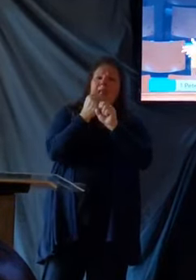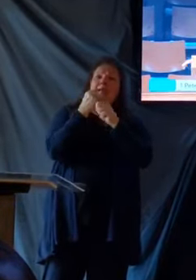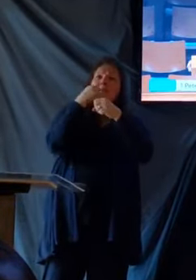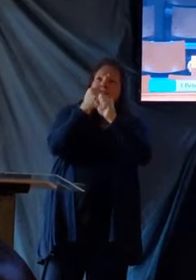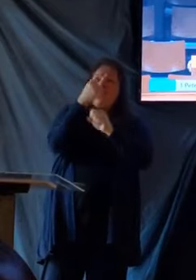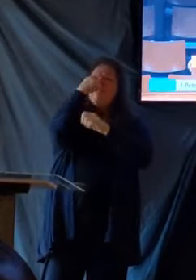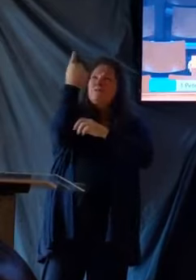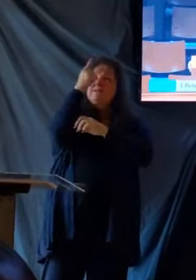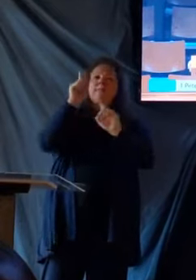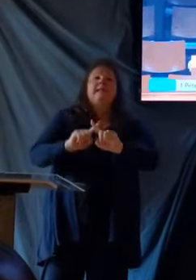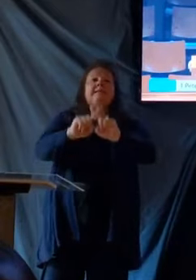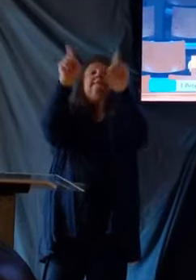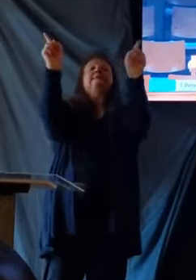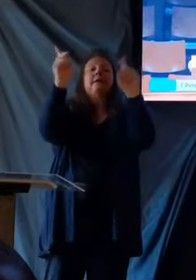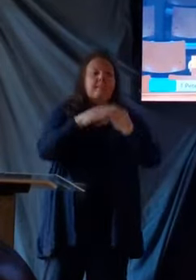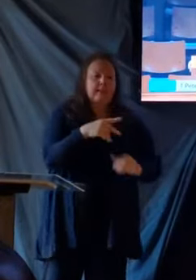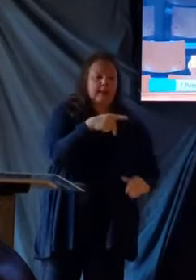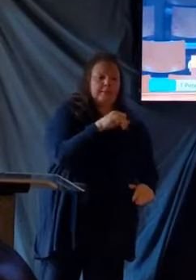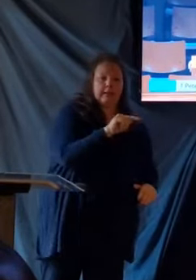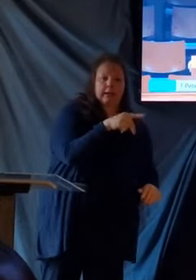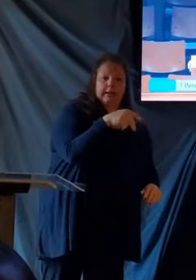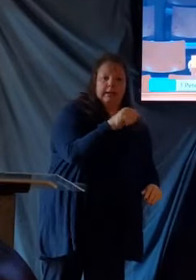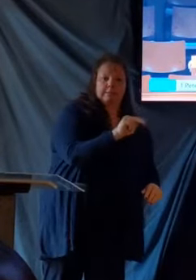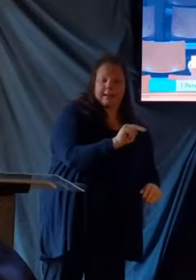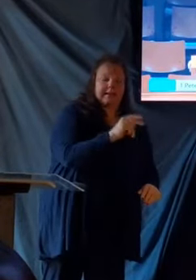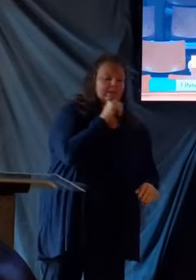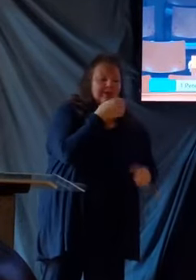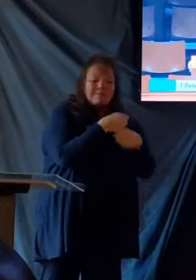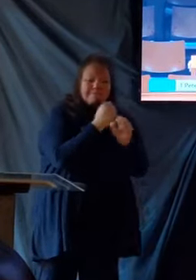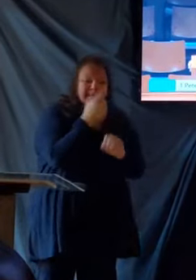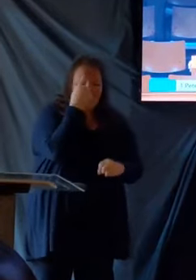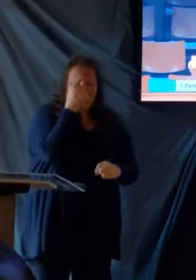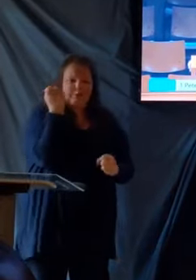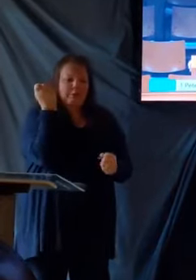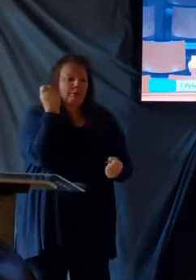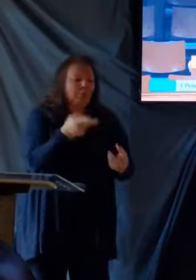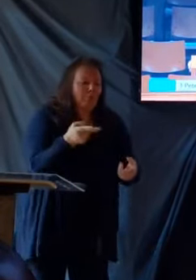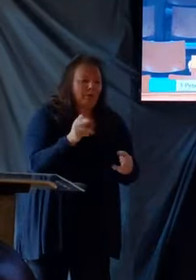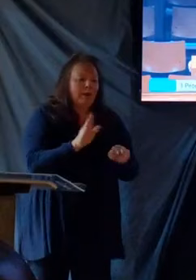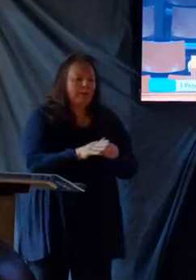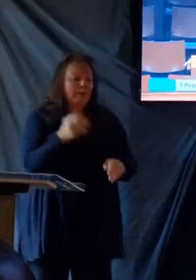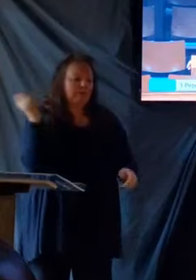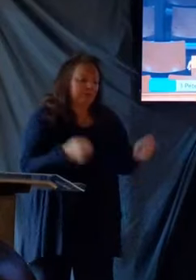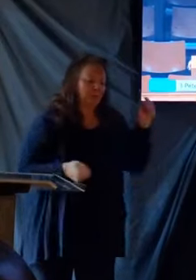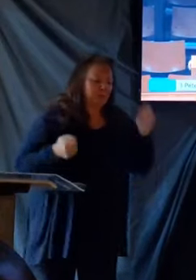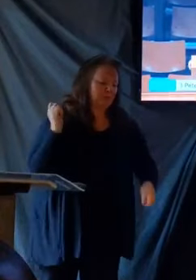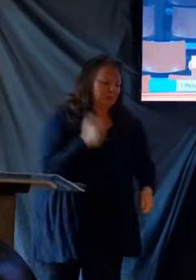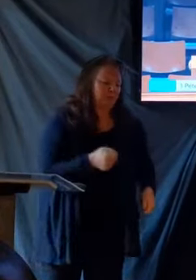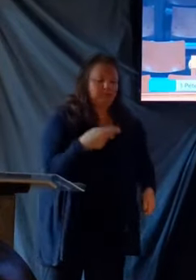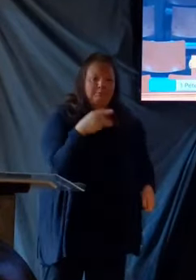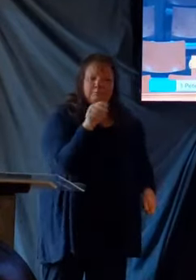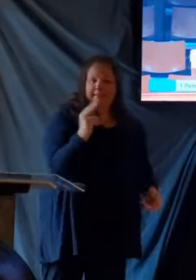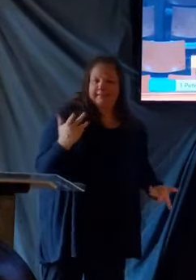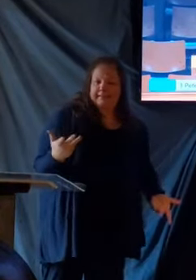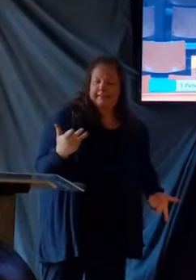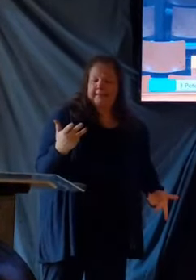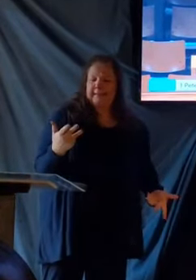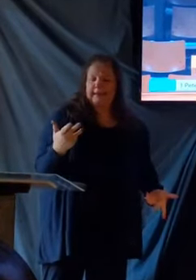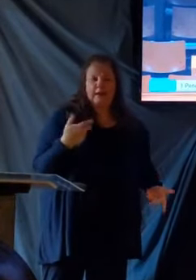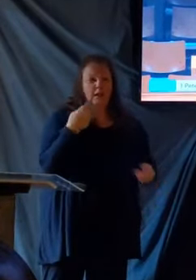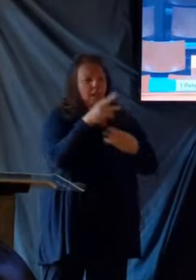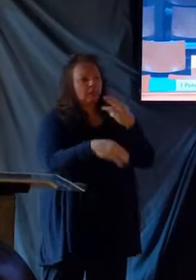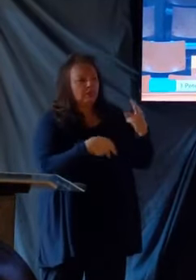they're created for something different. They're not made to be thrown around like a pan. I mean, we don't